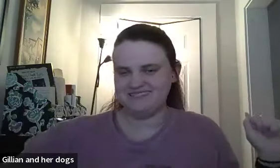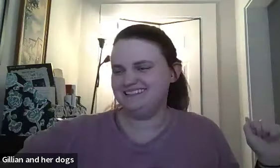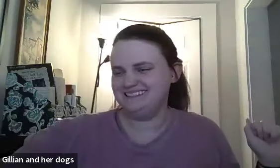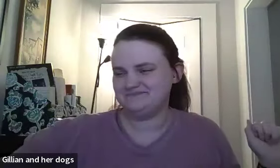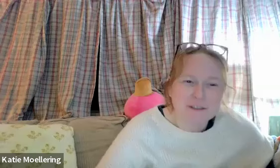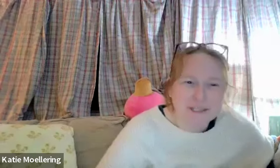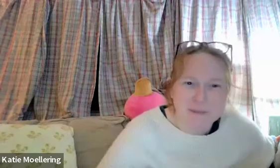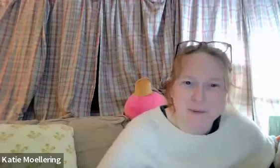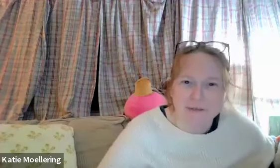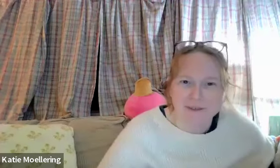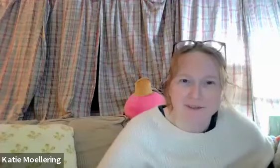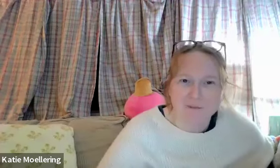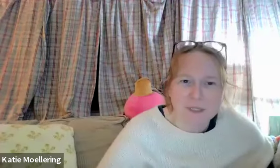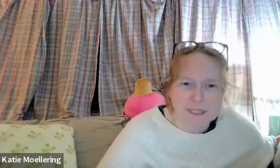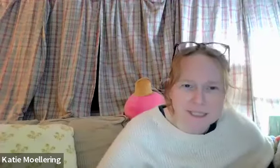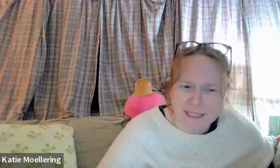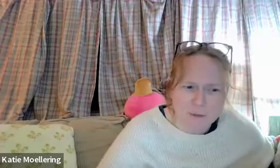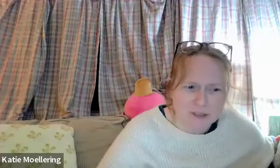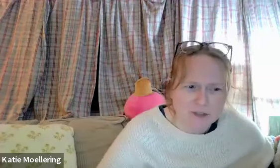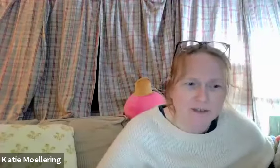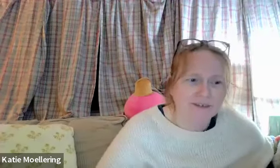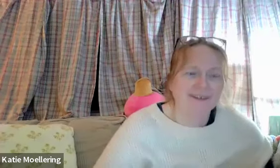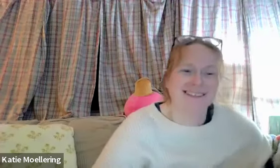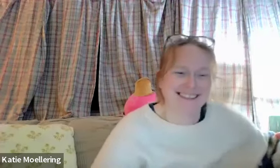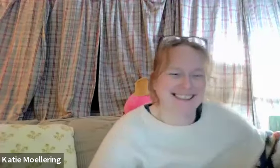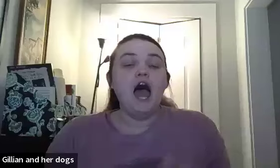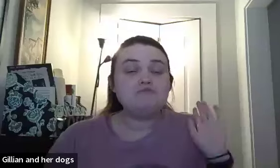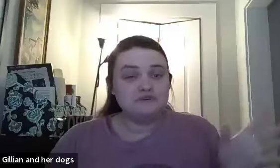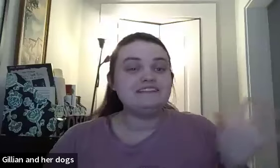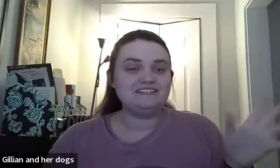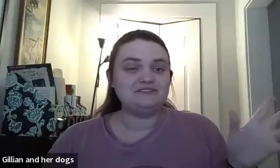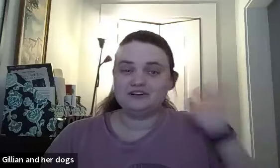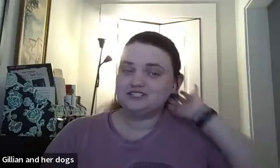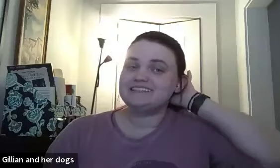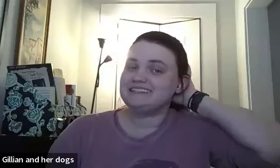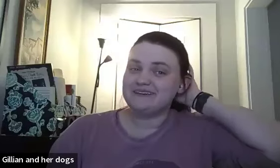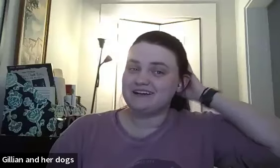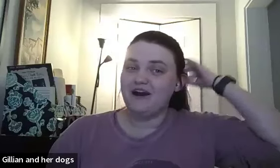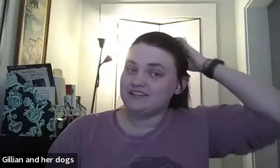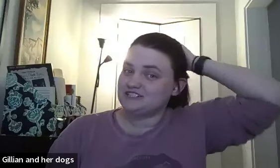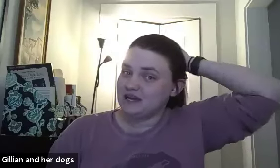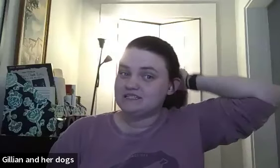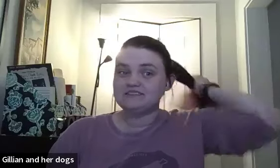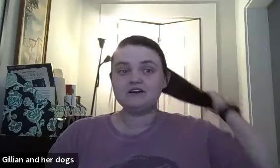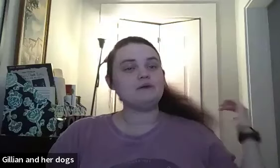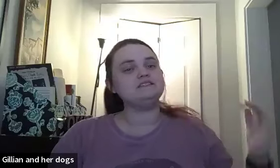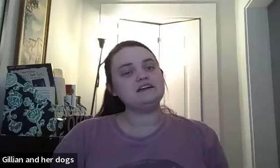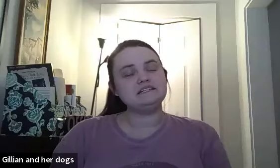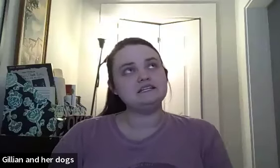times. Yeah, you get to the point where you're like, what is language? I really do. Y'all should have seen me in college because I would sit there and I would sign a sentence